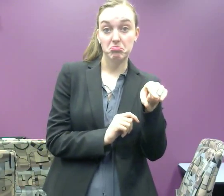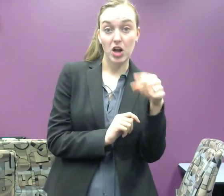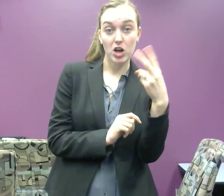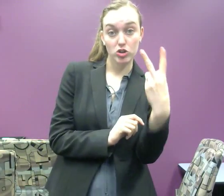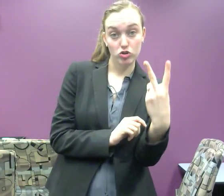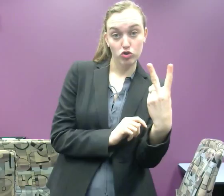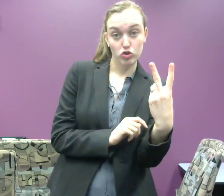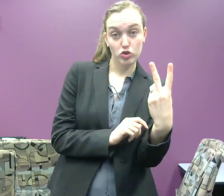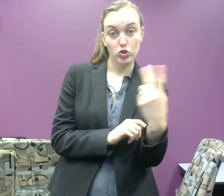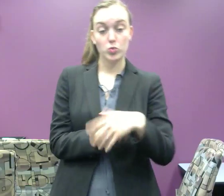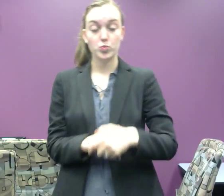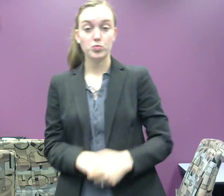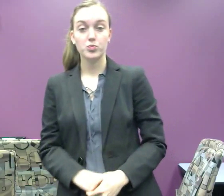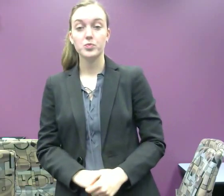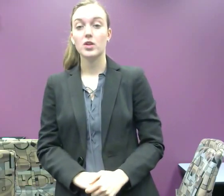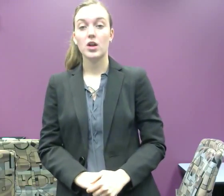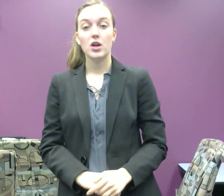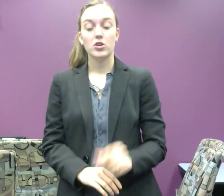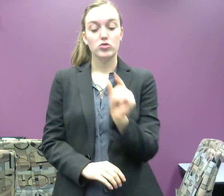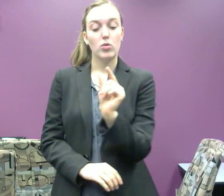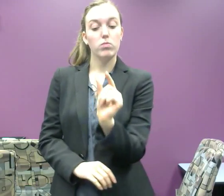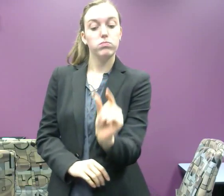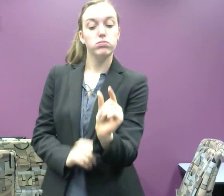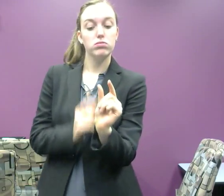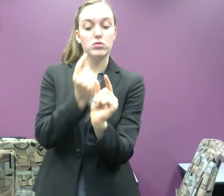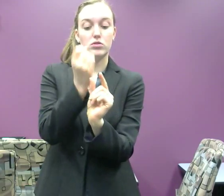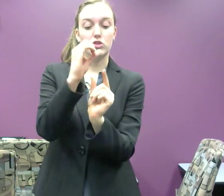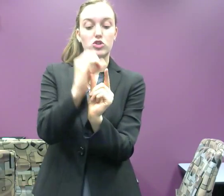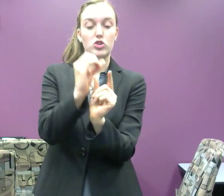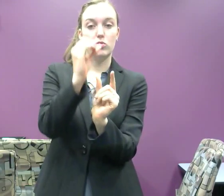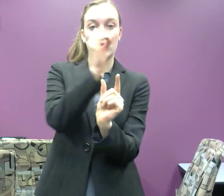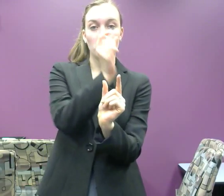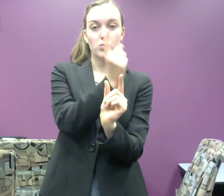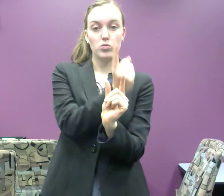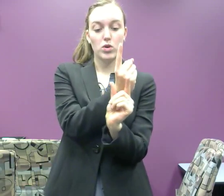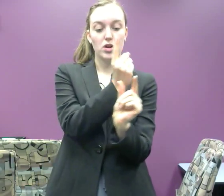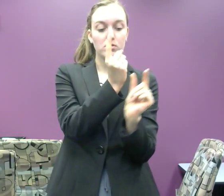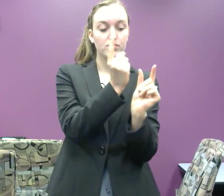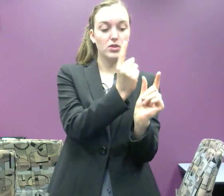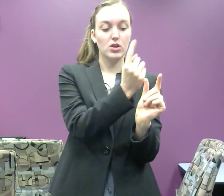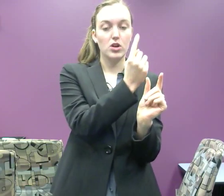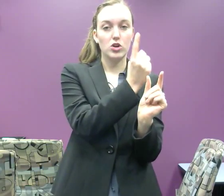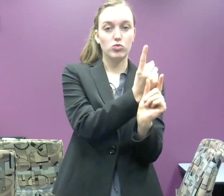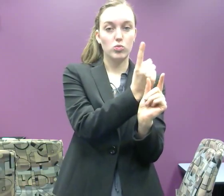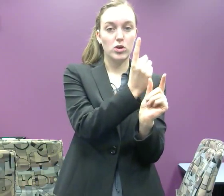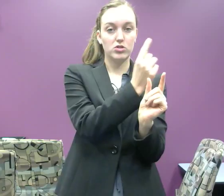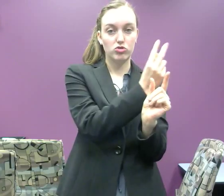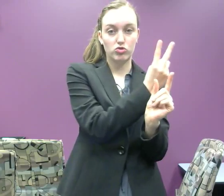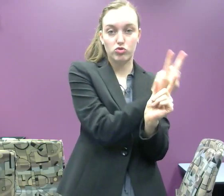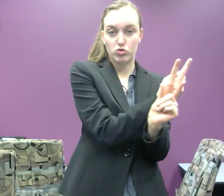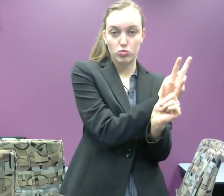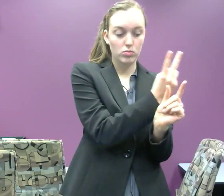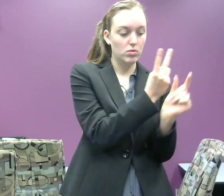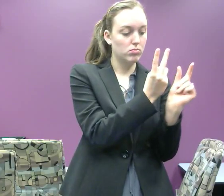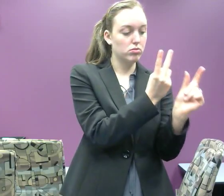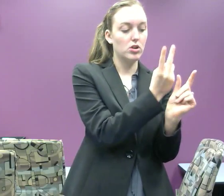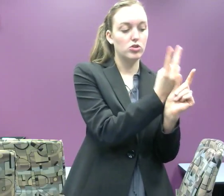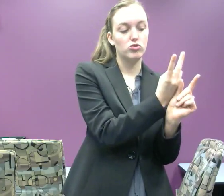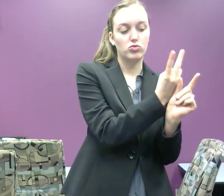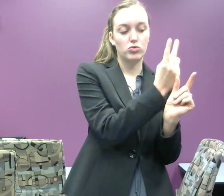Add that onto the 1, and then I'll take it away from the 7, and then hopefully at some point I'll speak up again on the ones